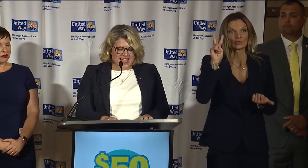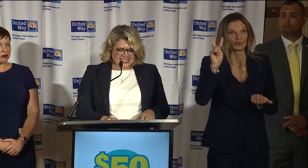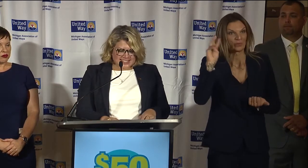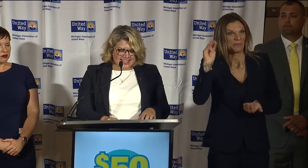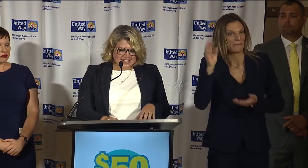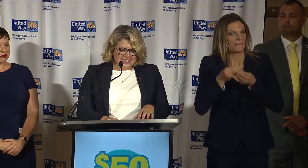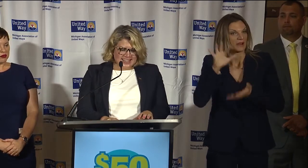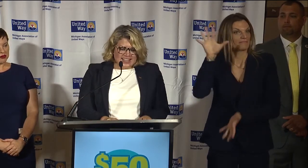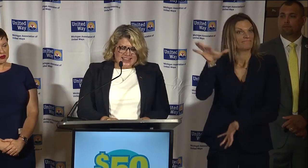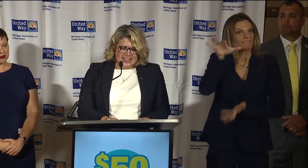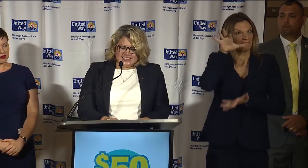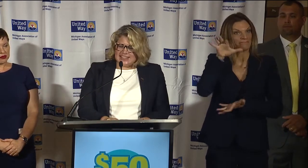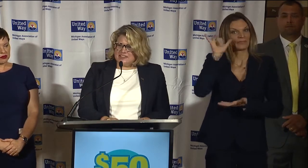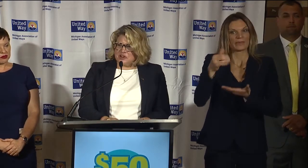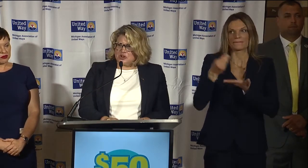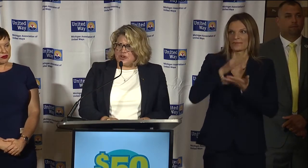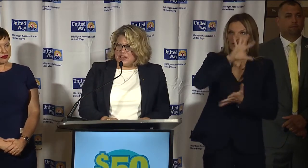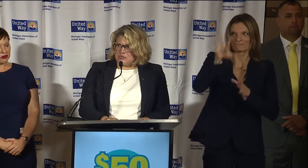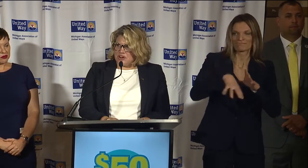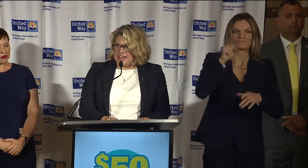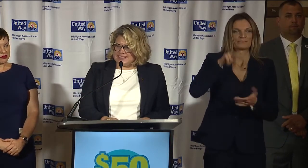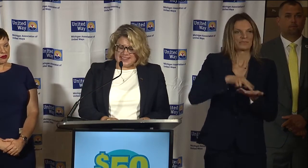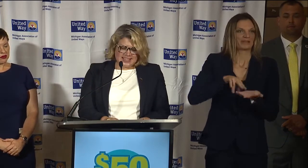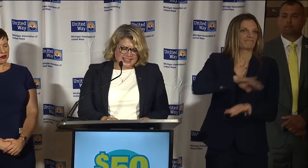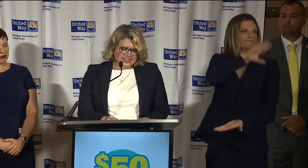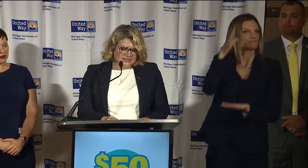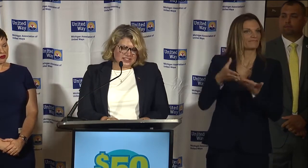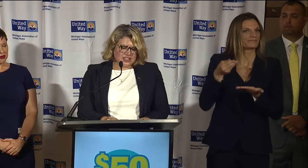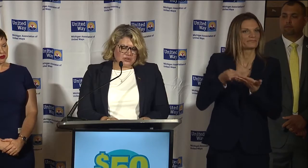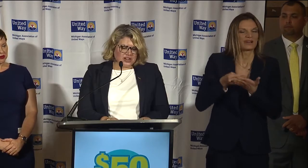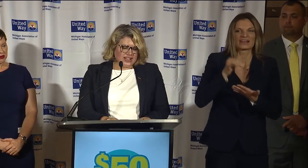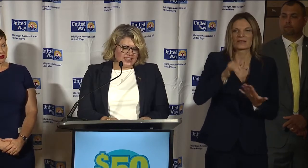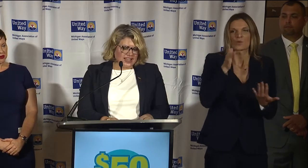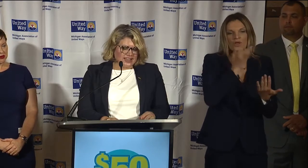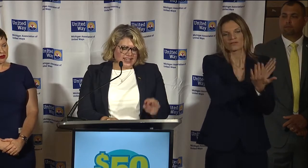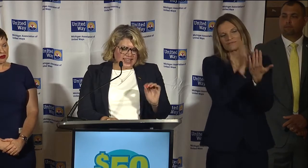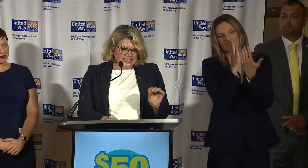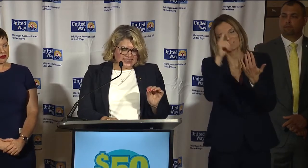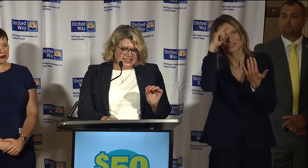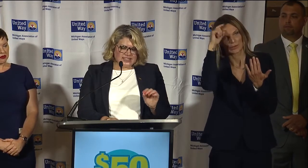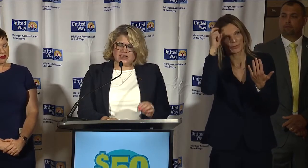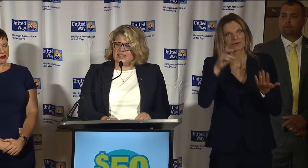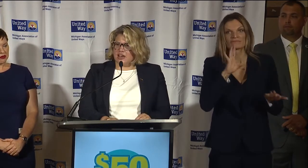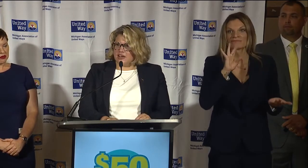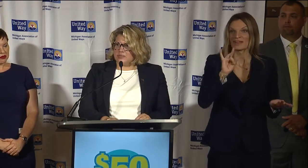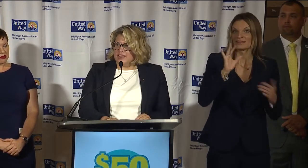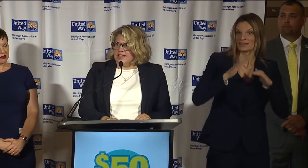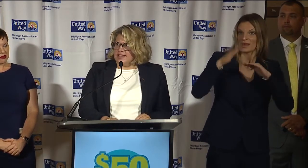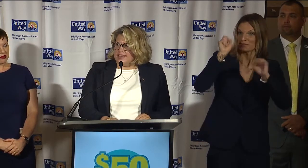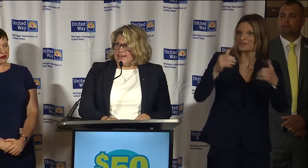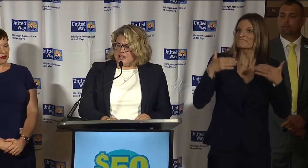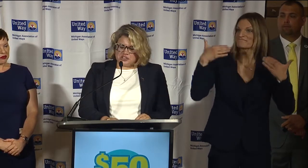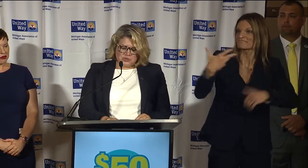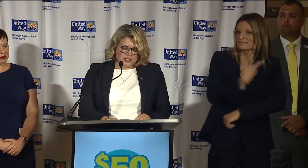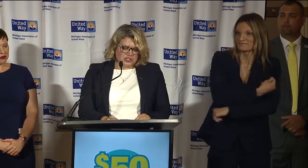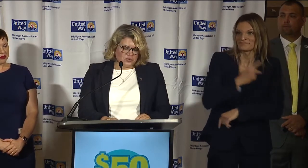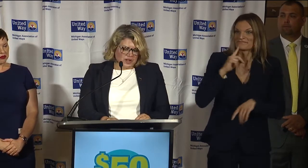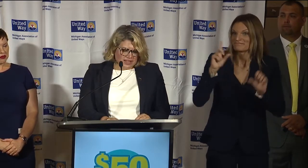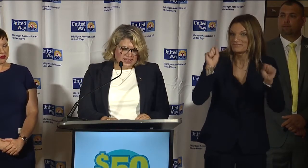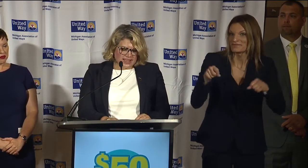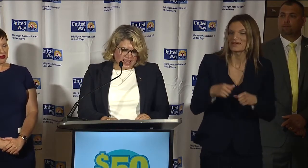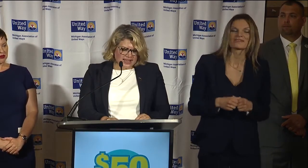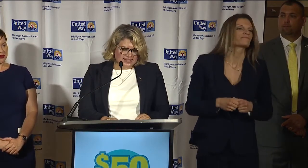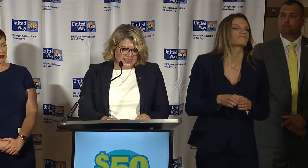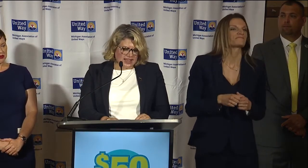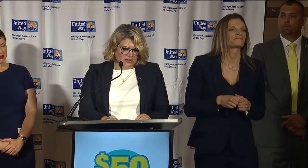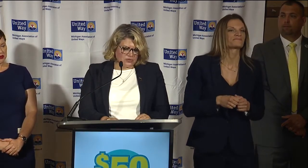been vaccinated, that is kind of our grand prize at the end of the summer. Again, 18 and up, eligible to